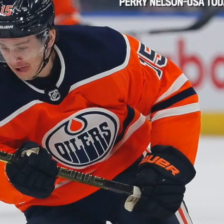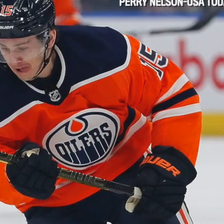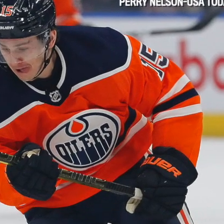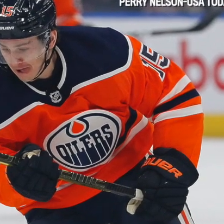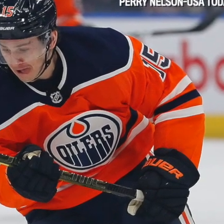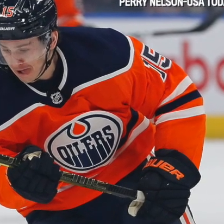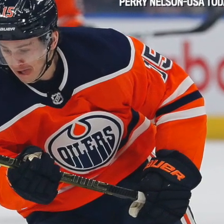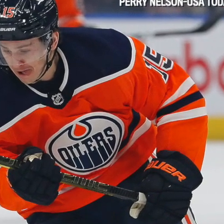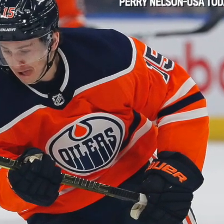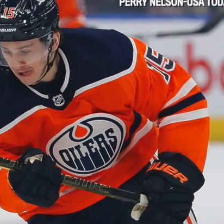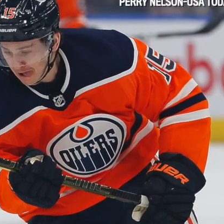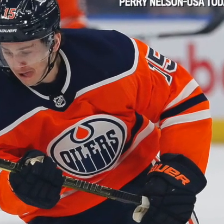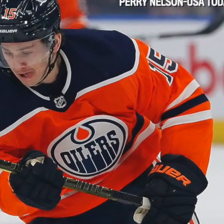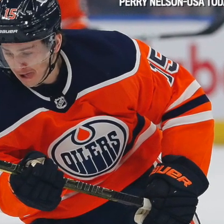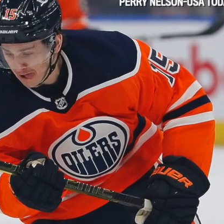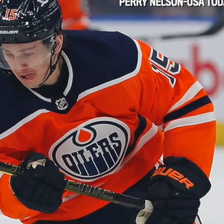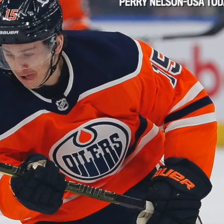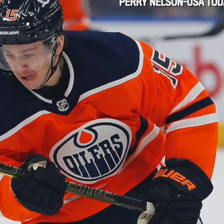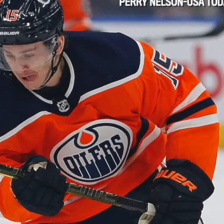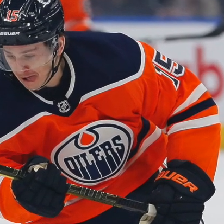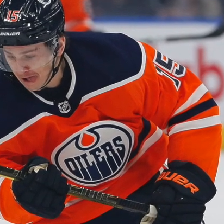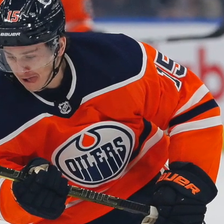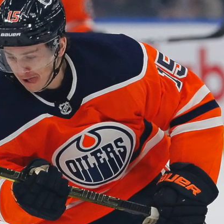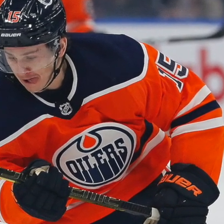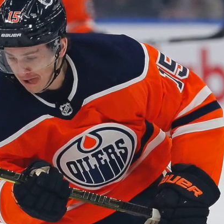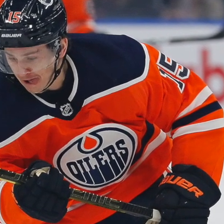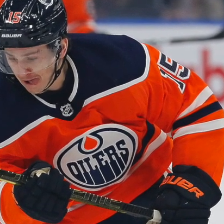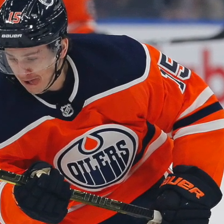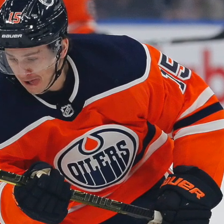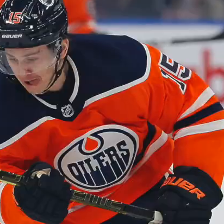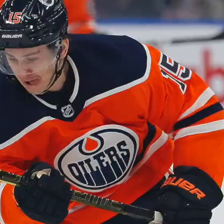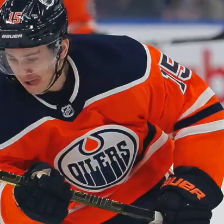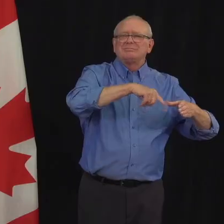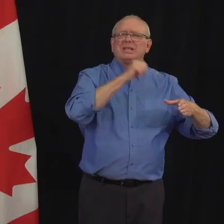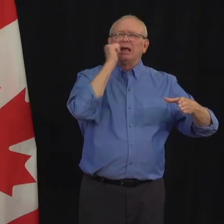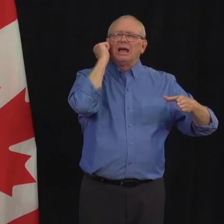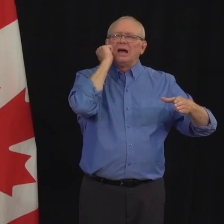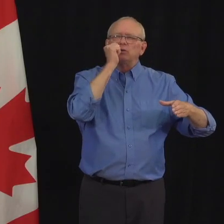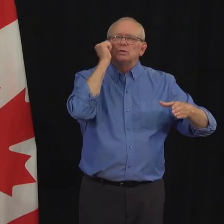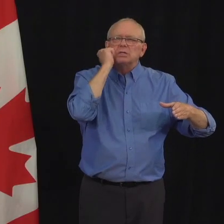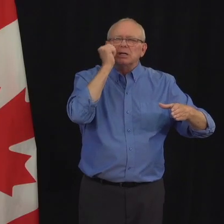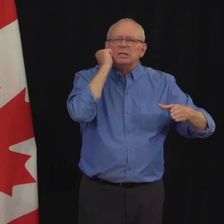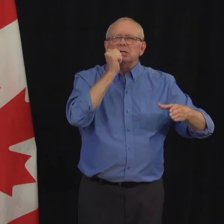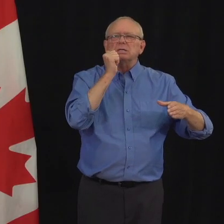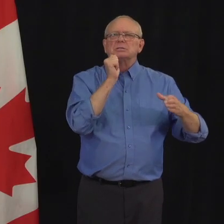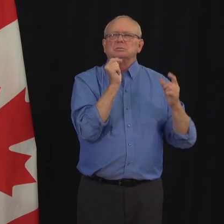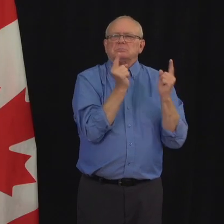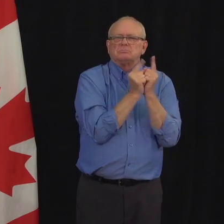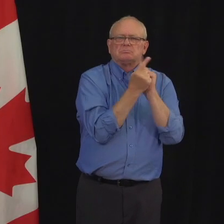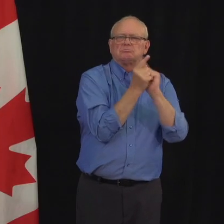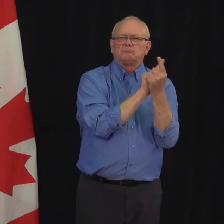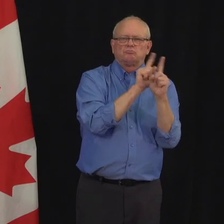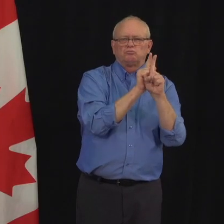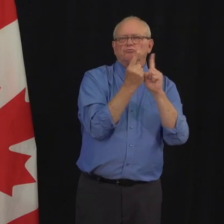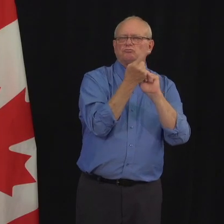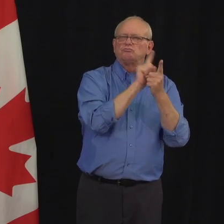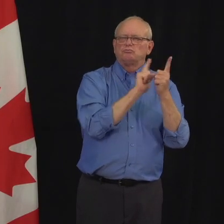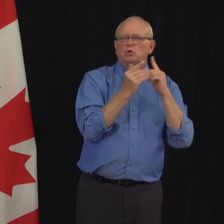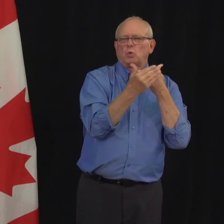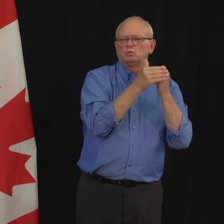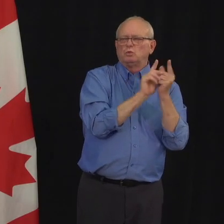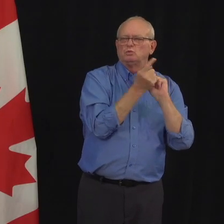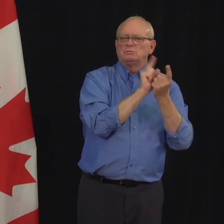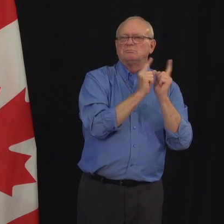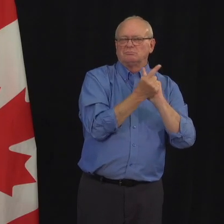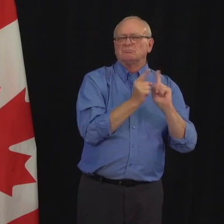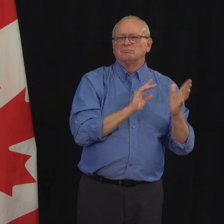each other. That is the dominant mode of spread of COVID-19, is through that face-to-face contact. With respect to others who may